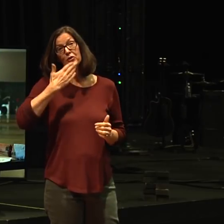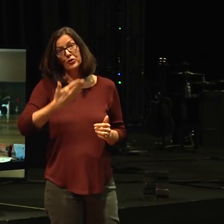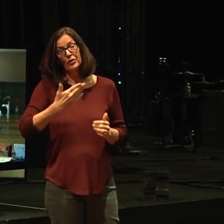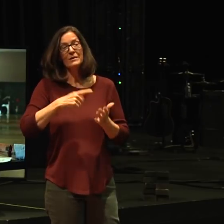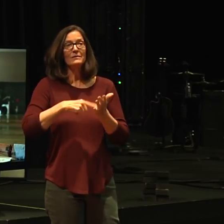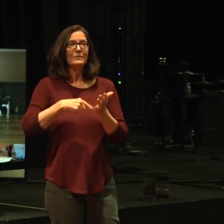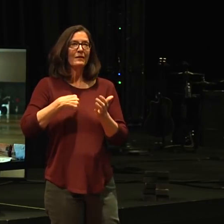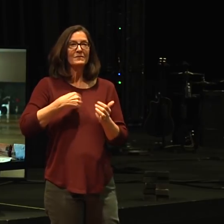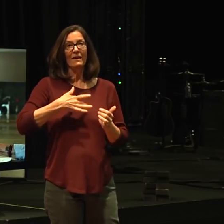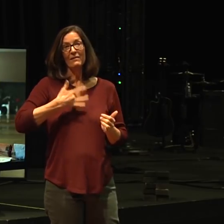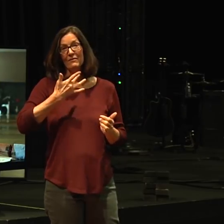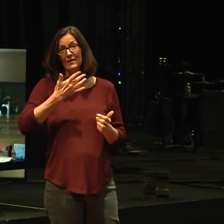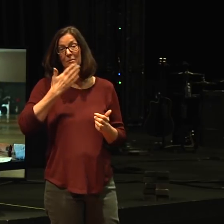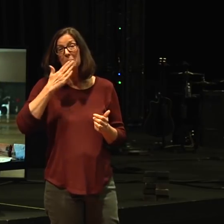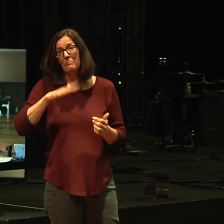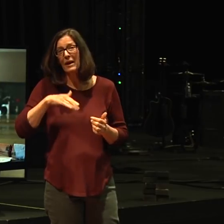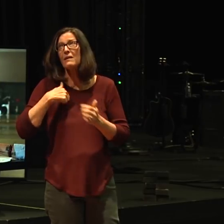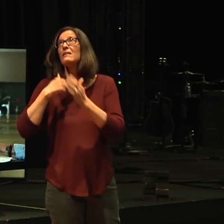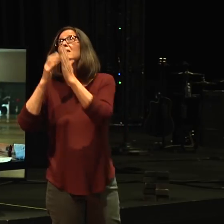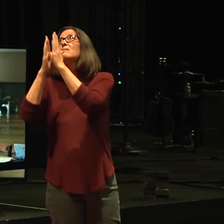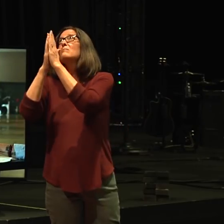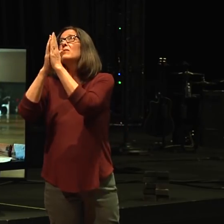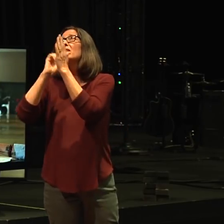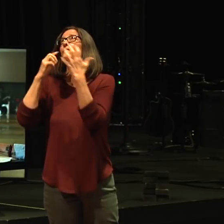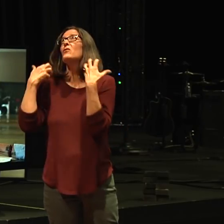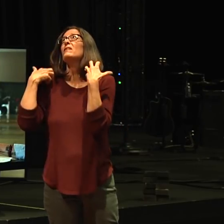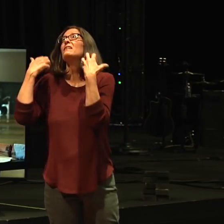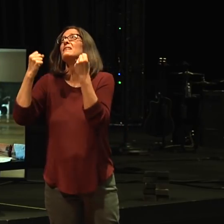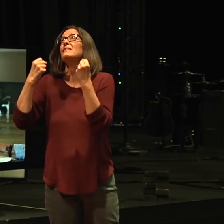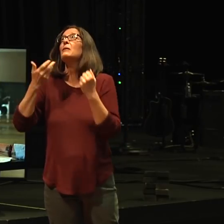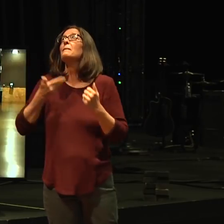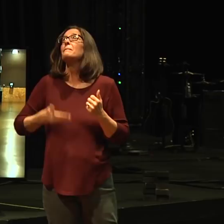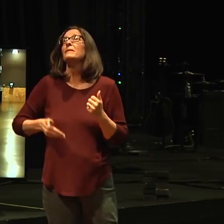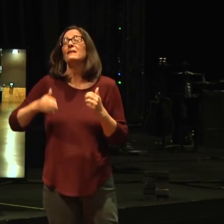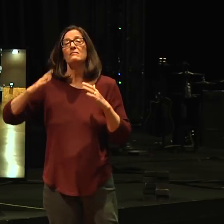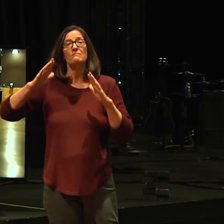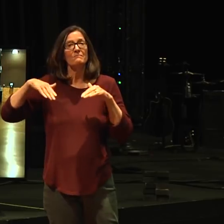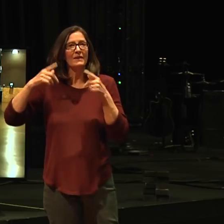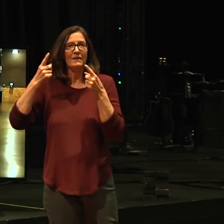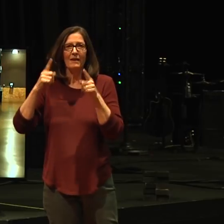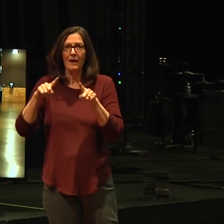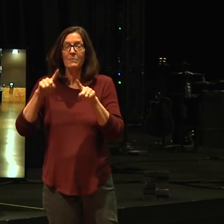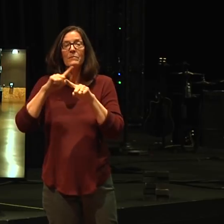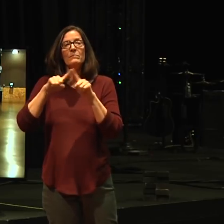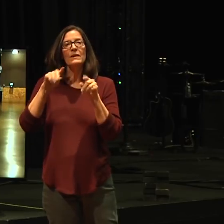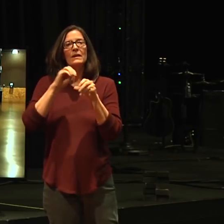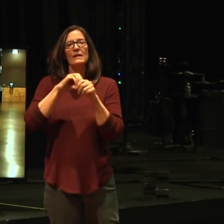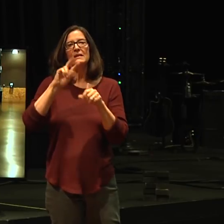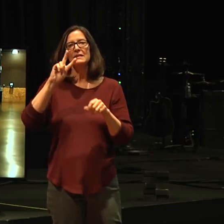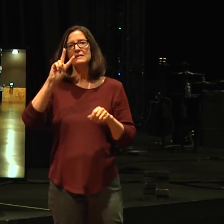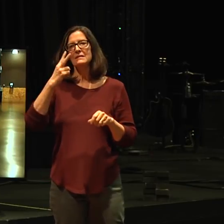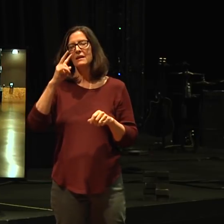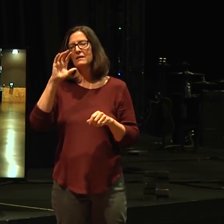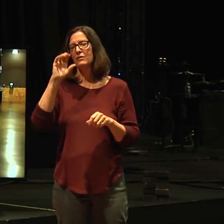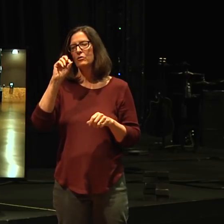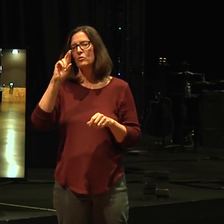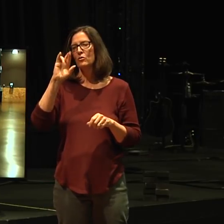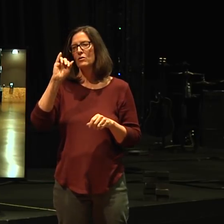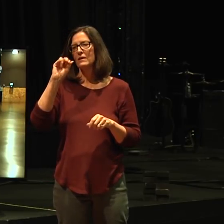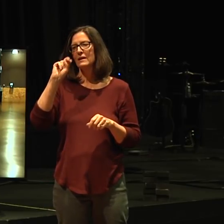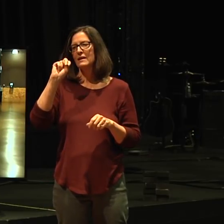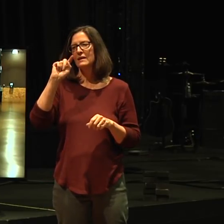for healing, and it hasn't come yet. In 2 Corinthians, I think it's 12,